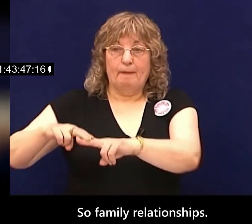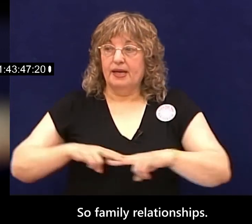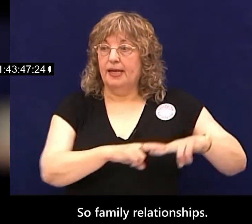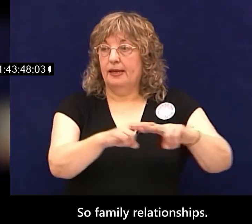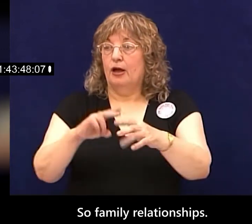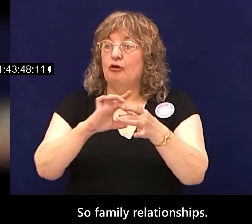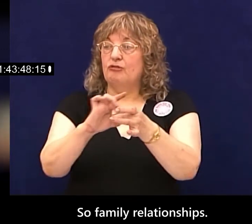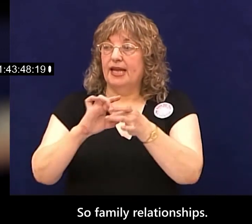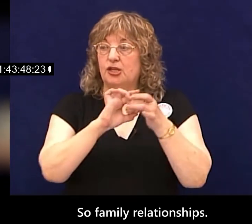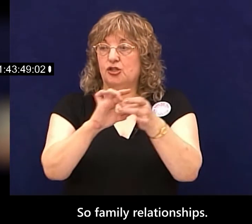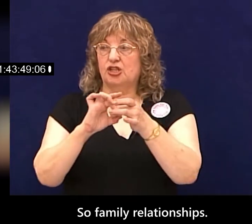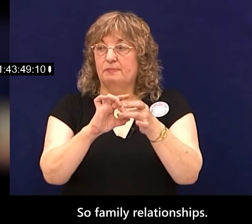family relationships.